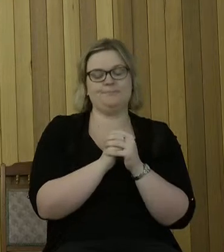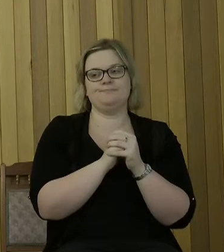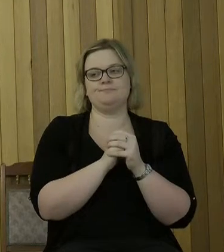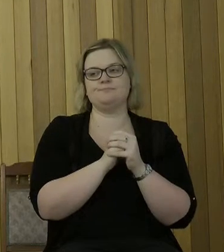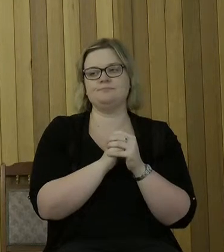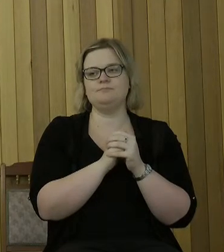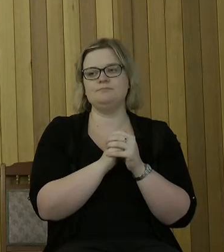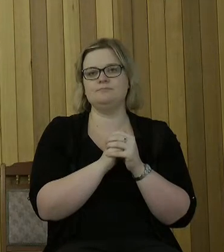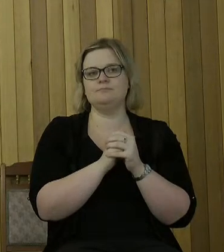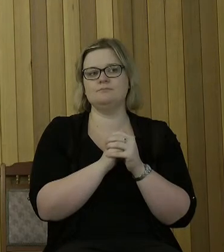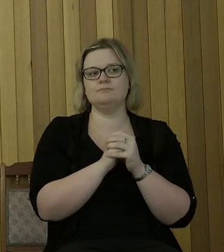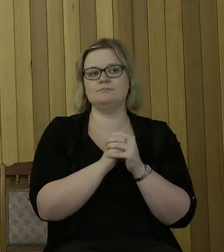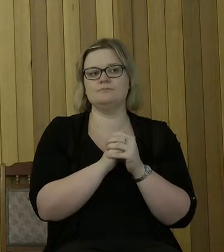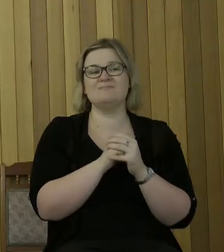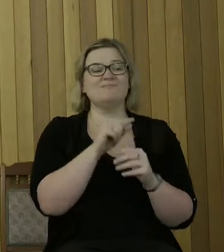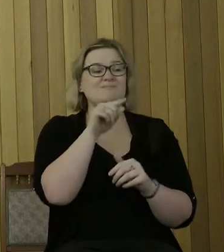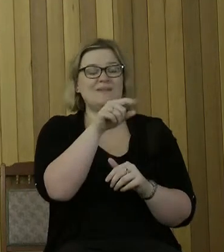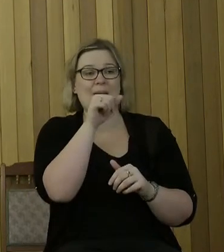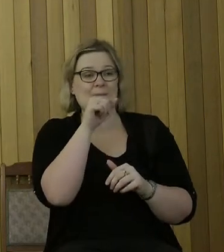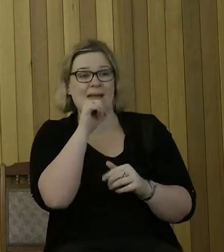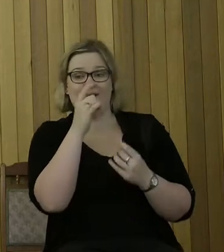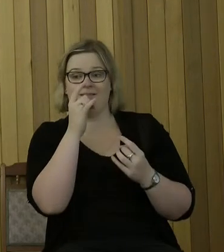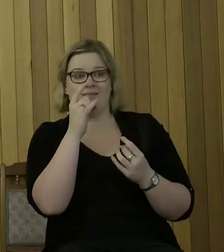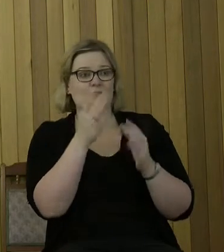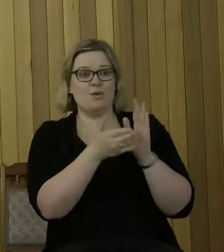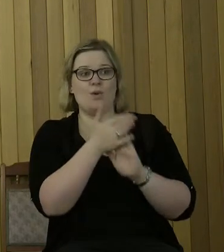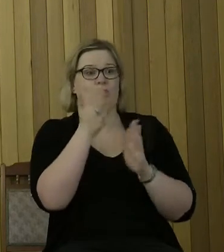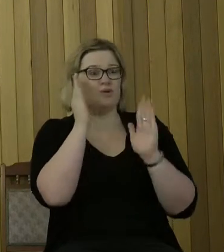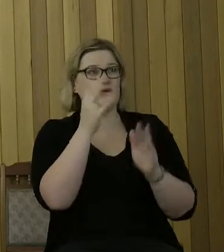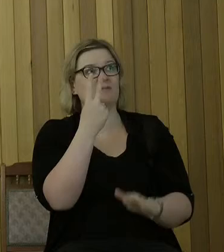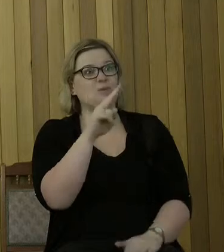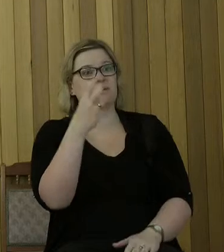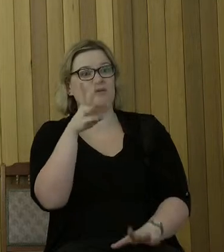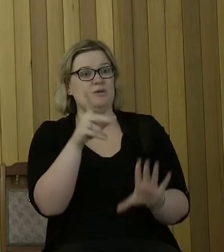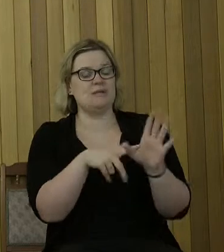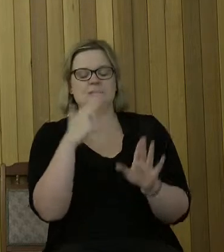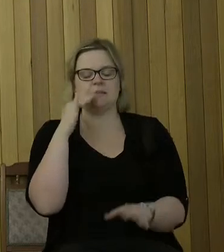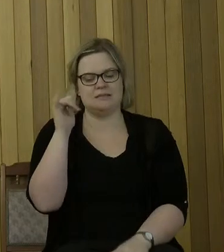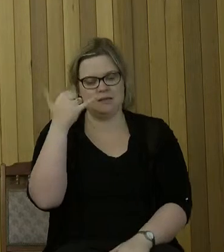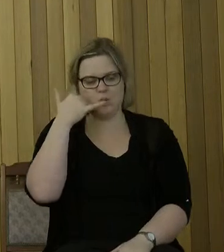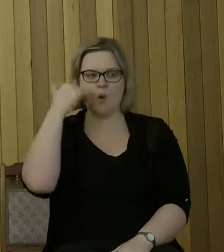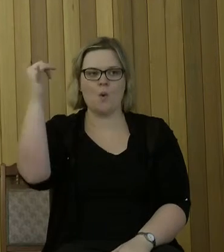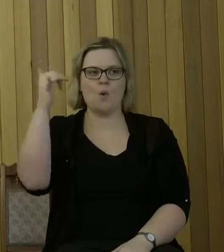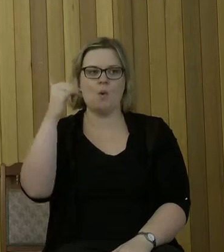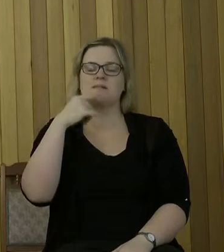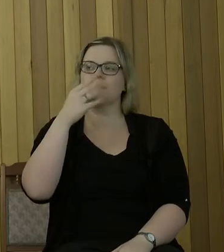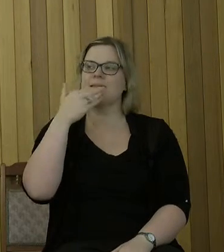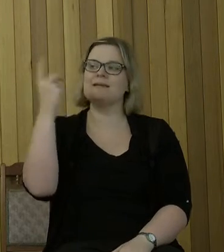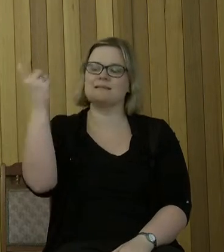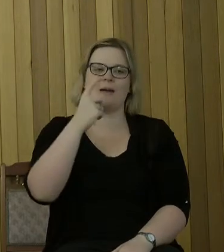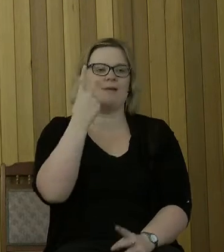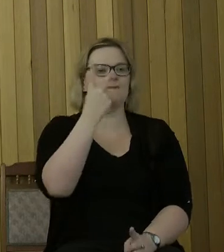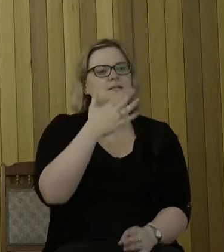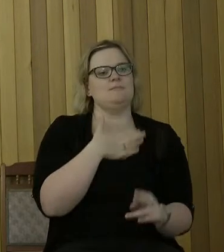And this man hadn't been to church for 20, 30 years. But she still called him. He said, "Can you go around and visit my